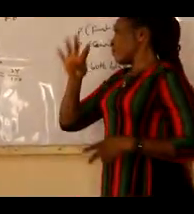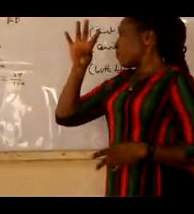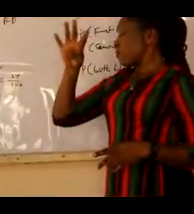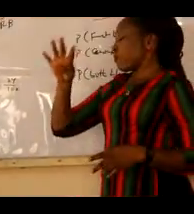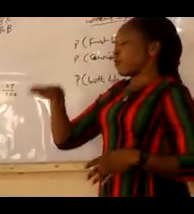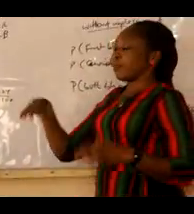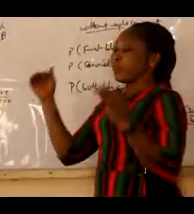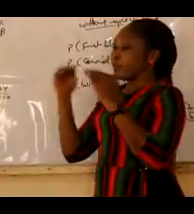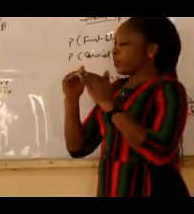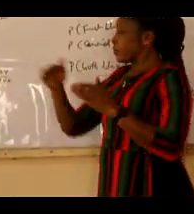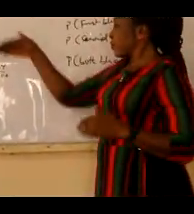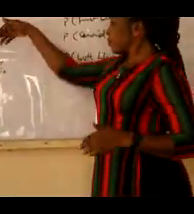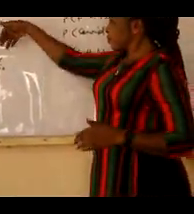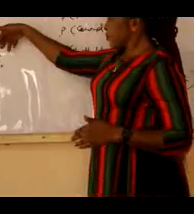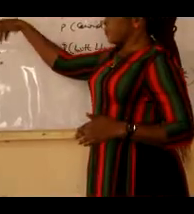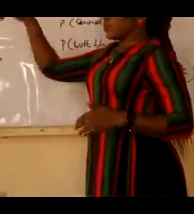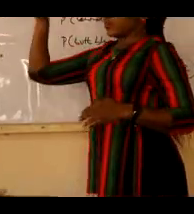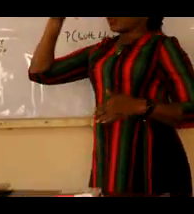That is, or P